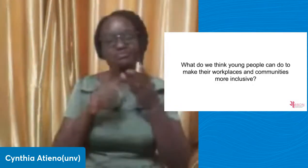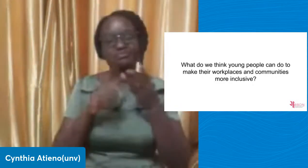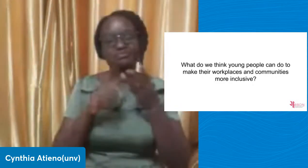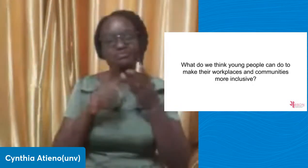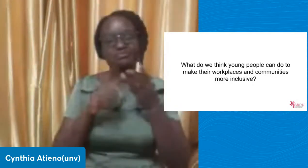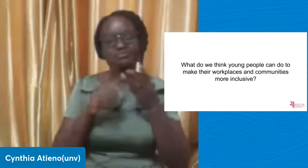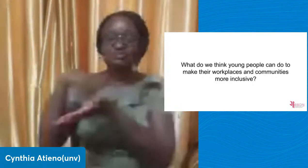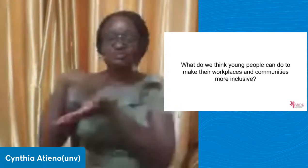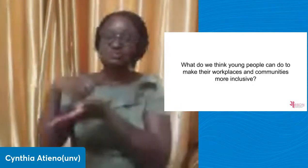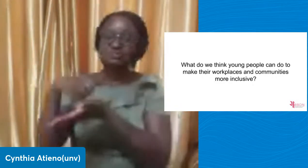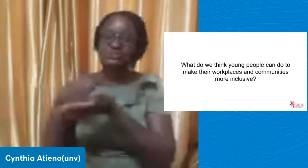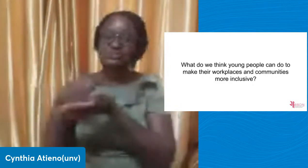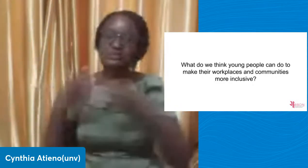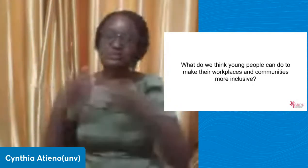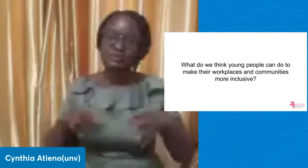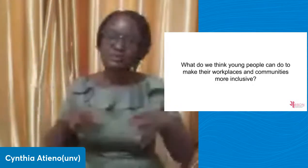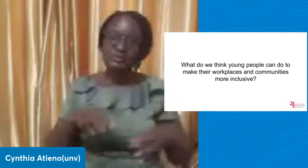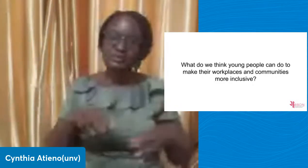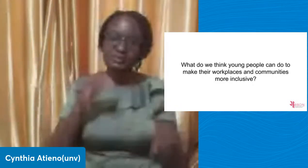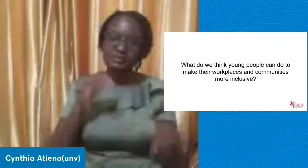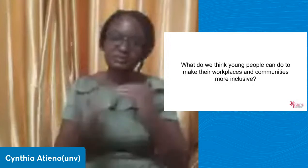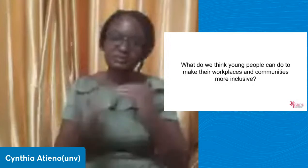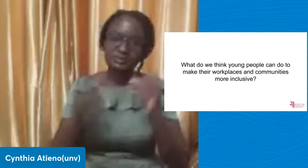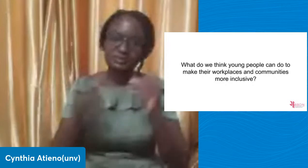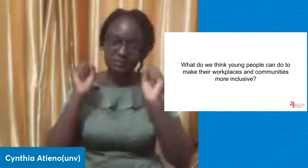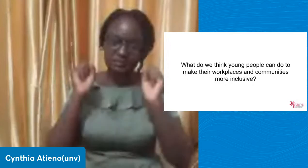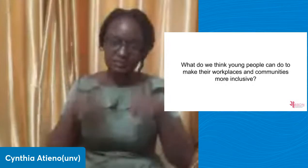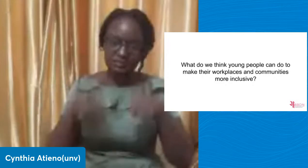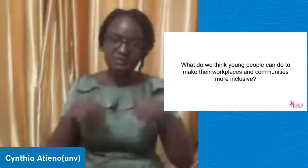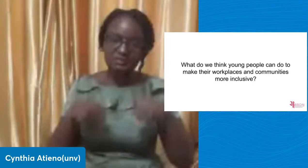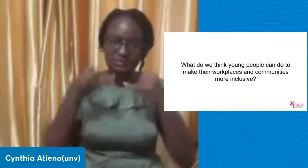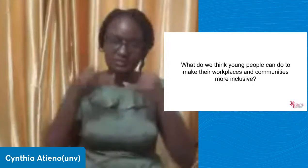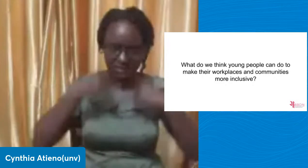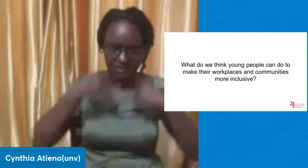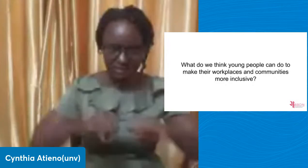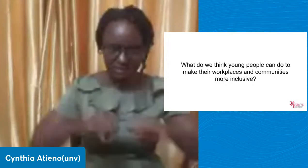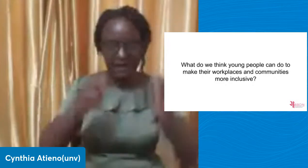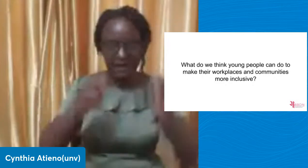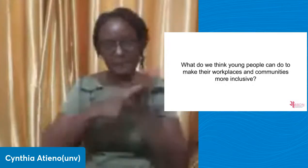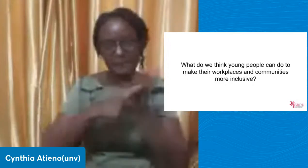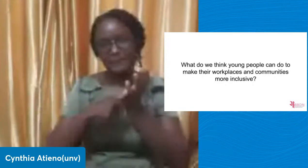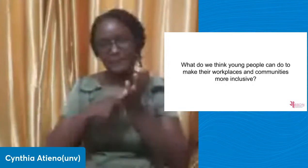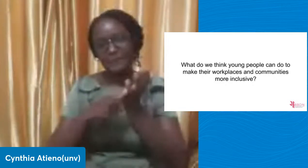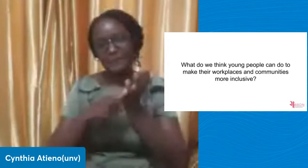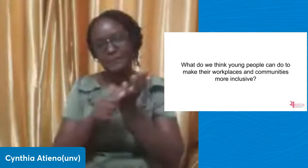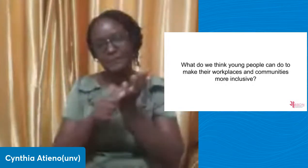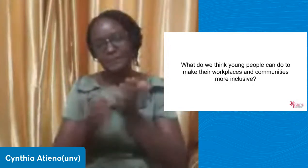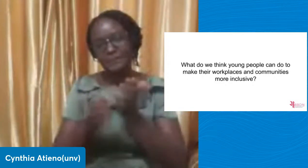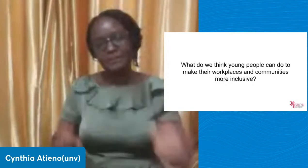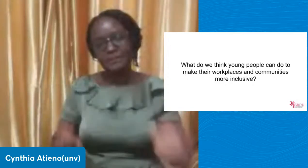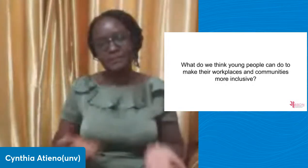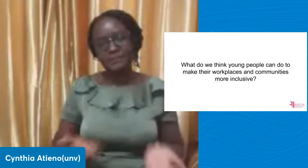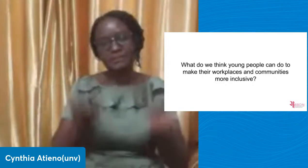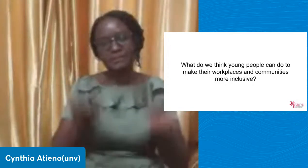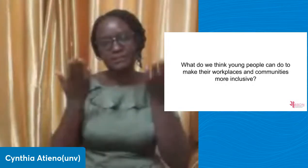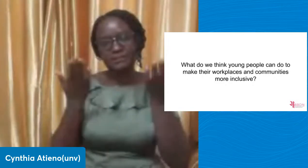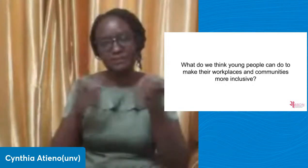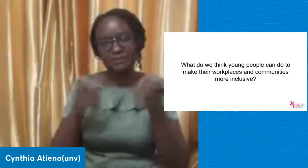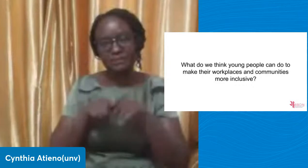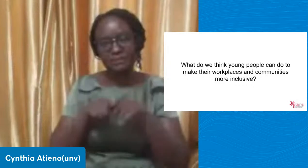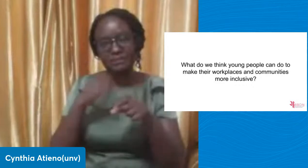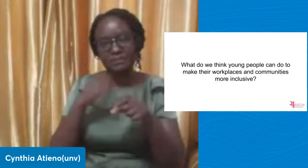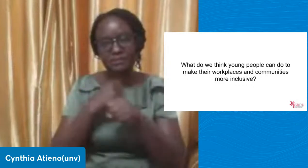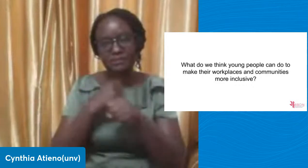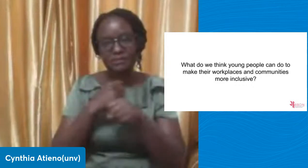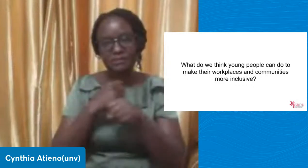themselves and develop skills that are in demand in the mainstream workforces. They can also challenge